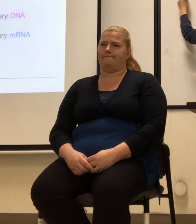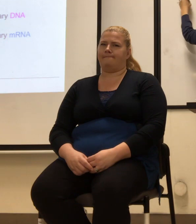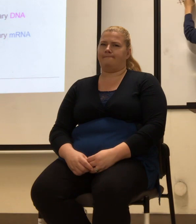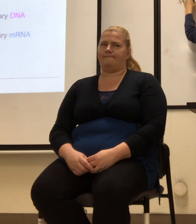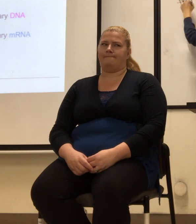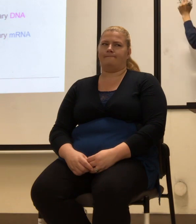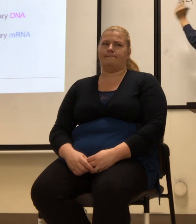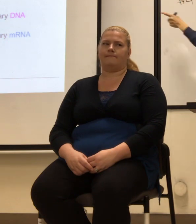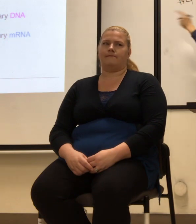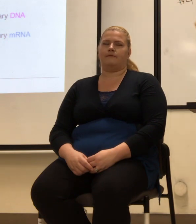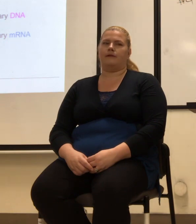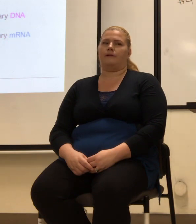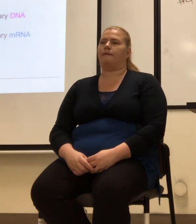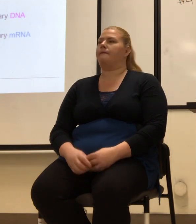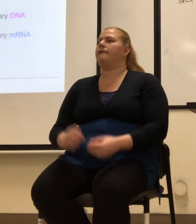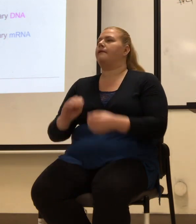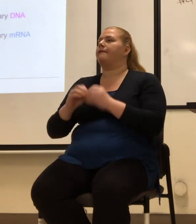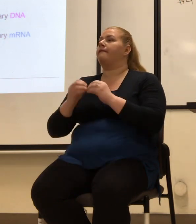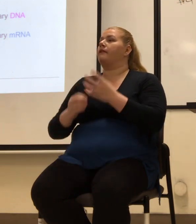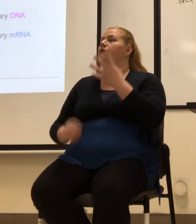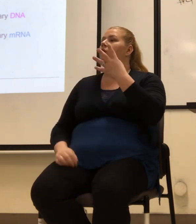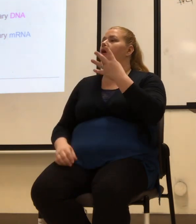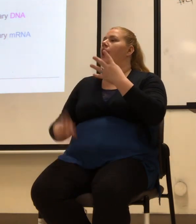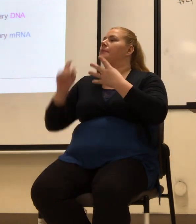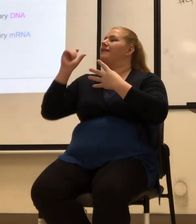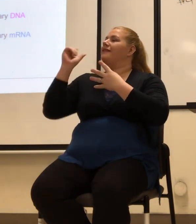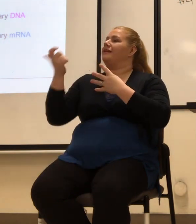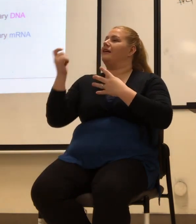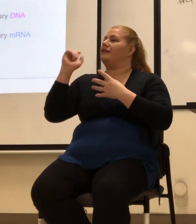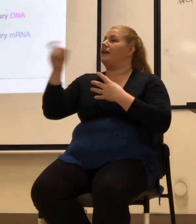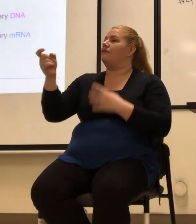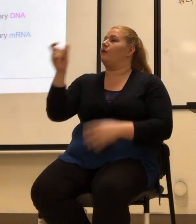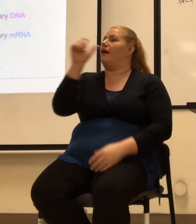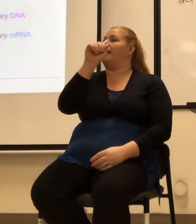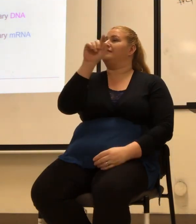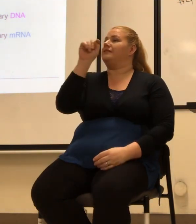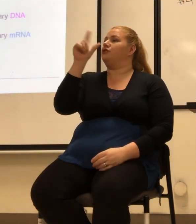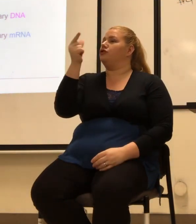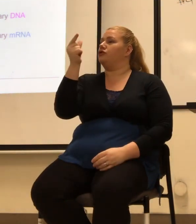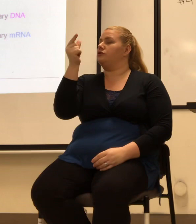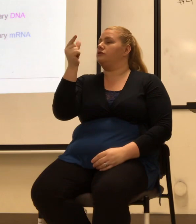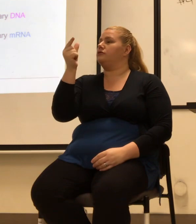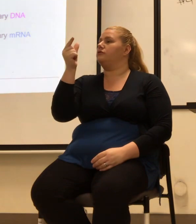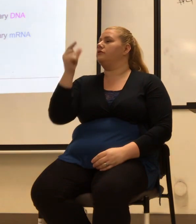Number 4, I give you that. ATG,